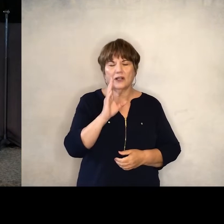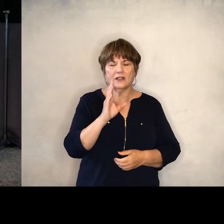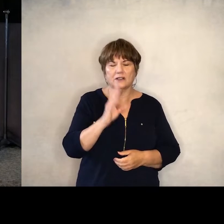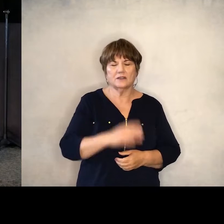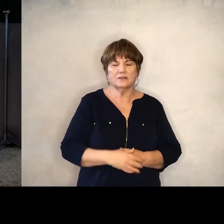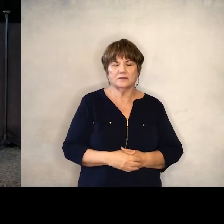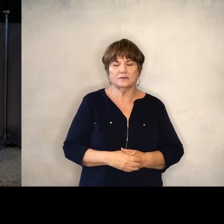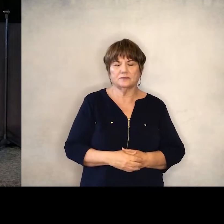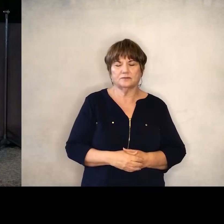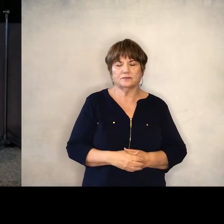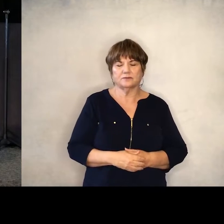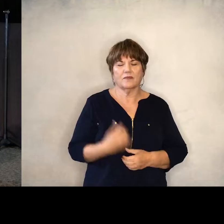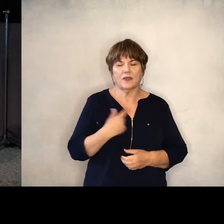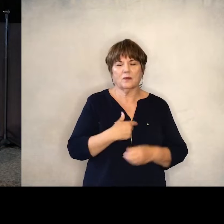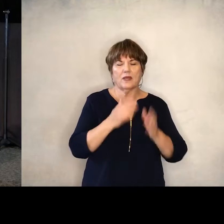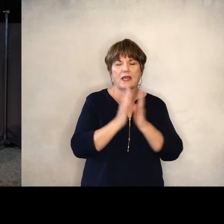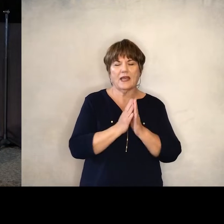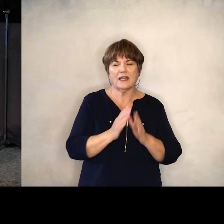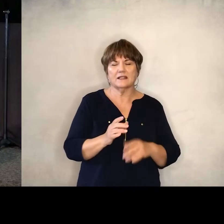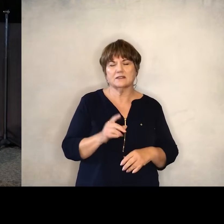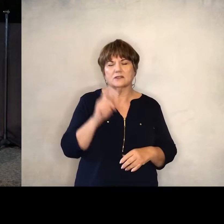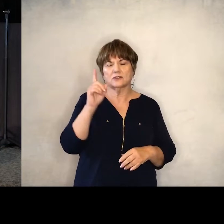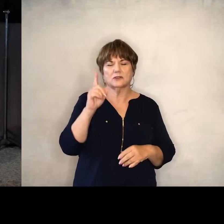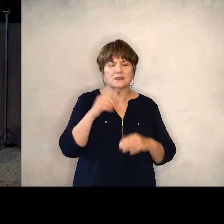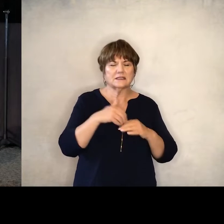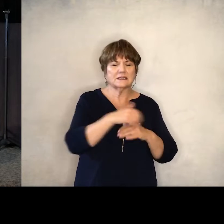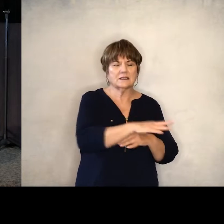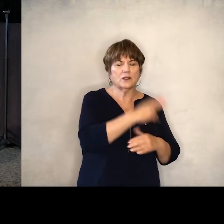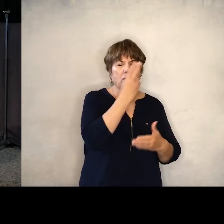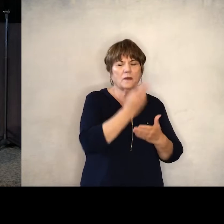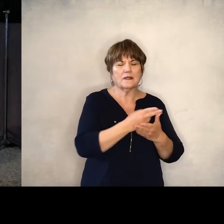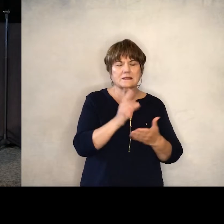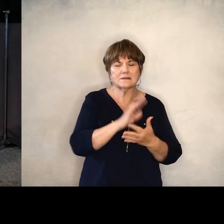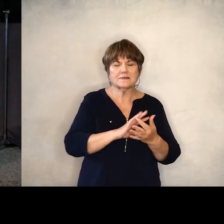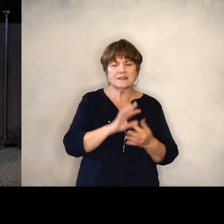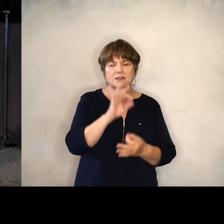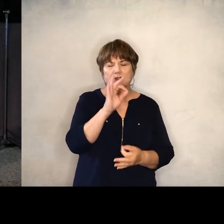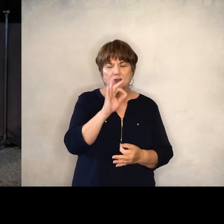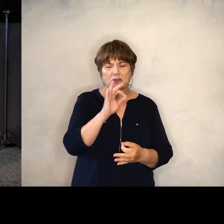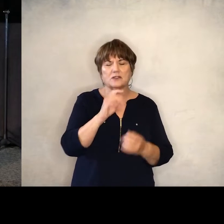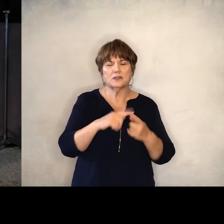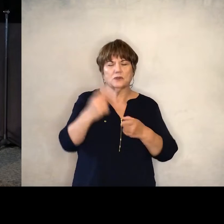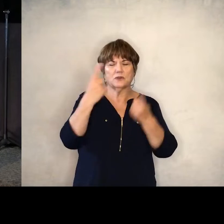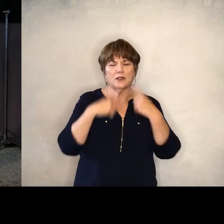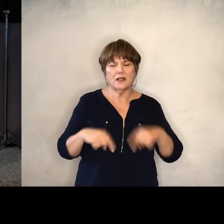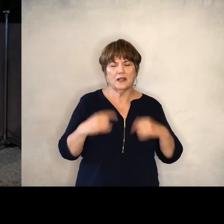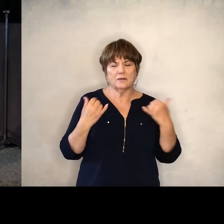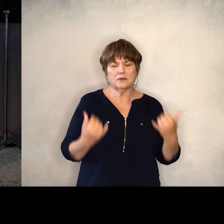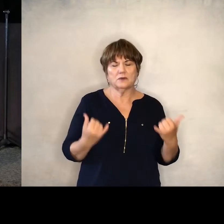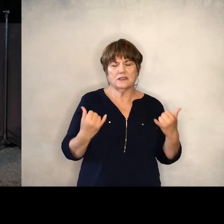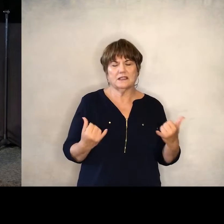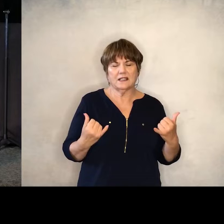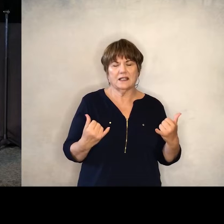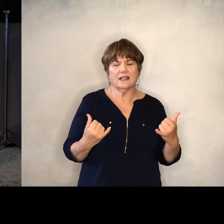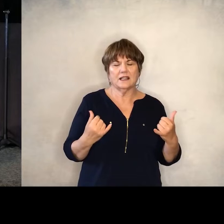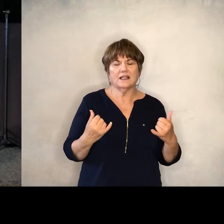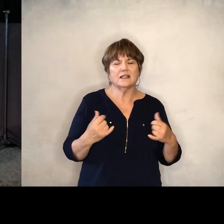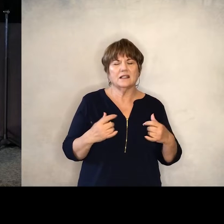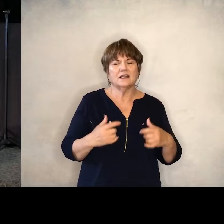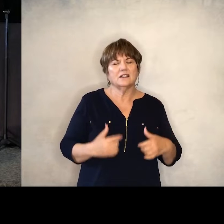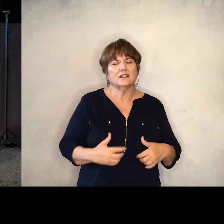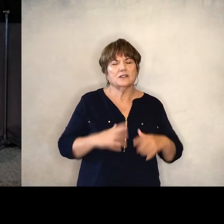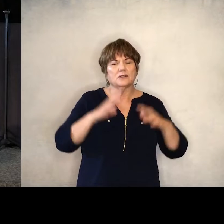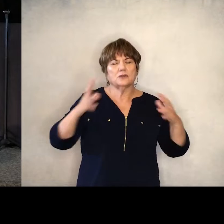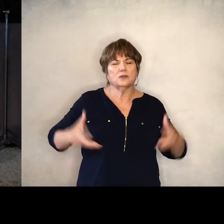we ask you to send your Holy Spirit to come today and to dwell with us in this